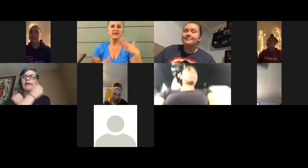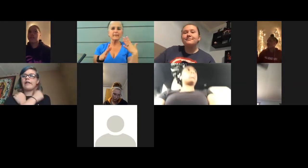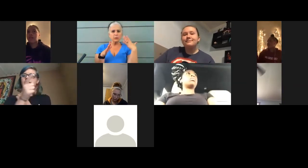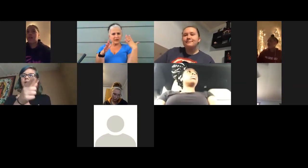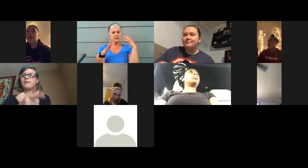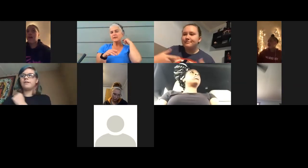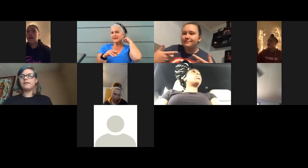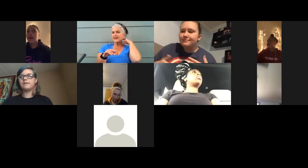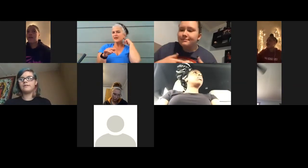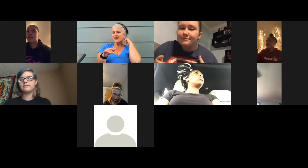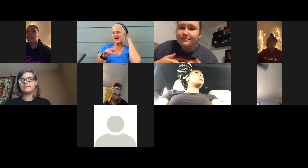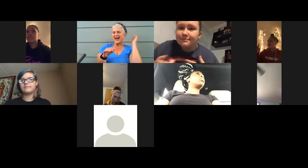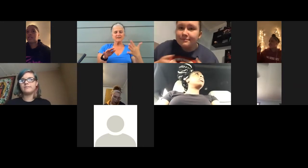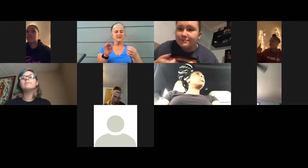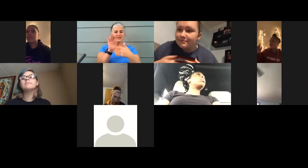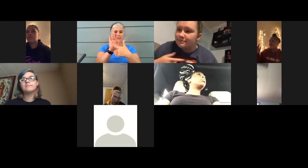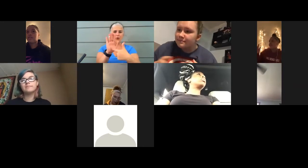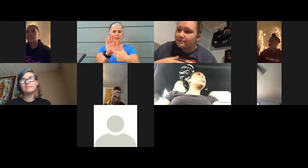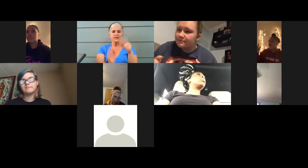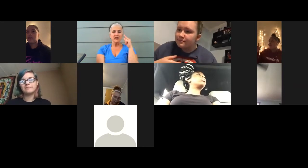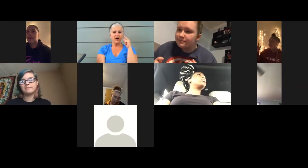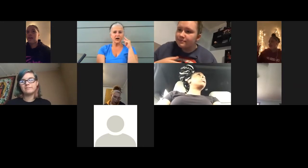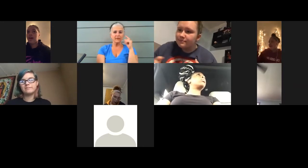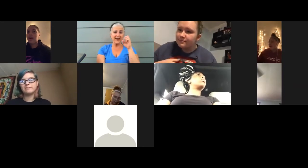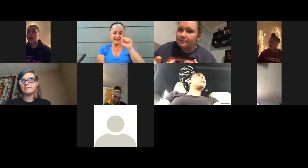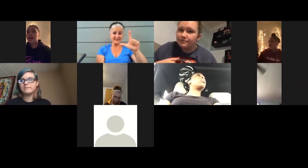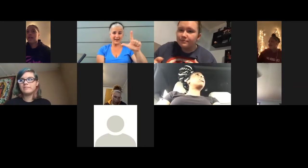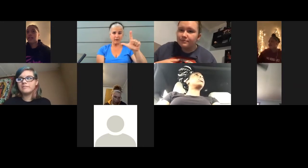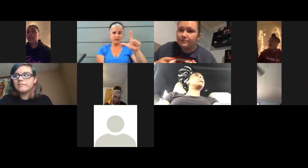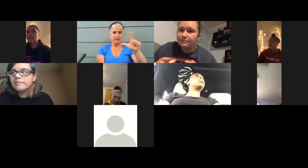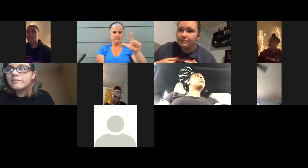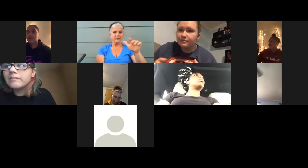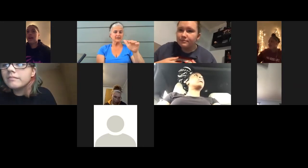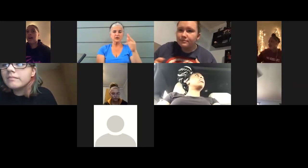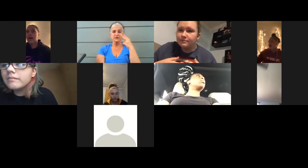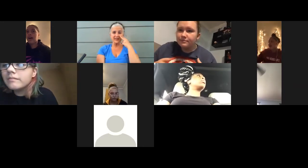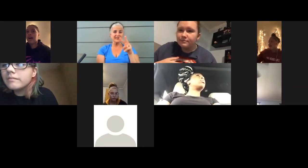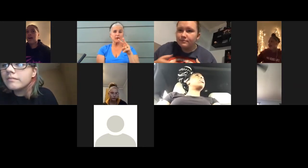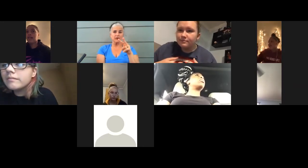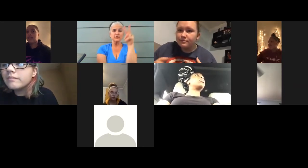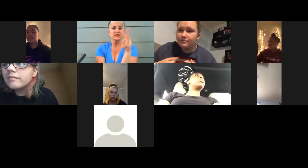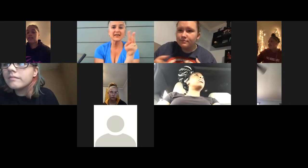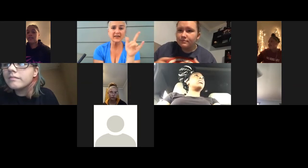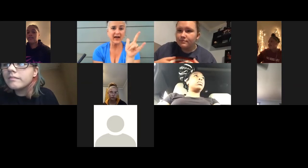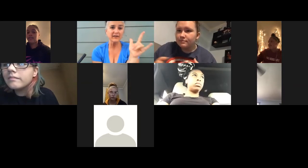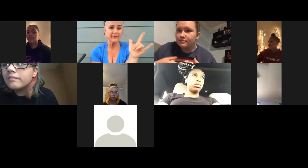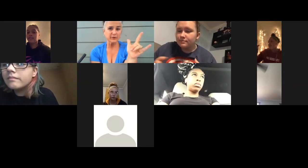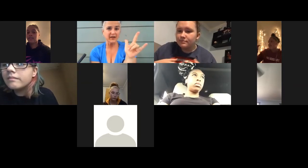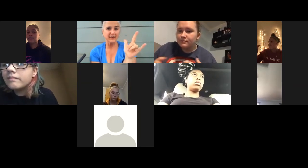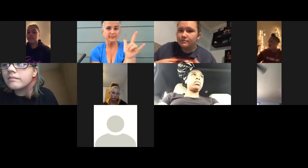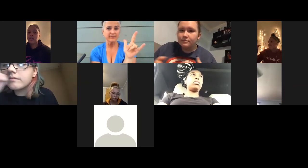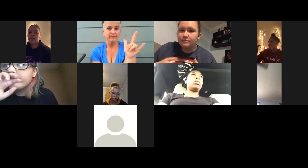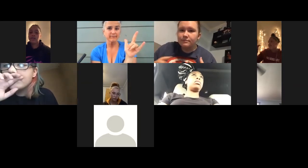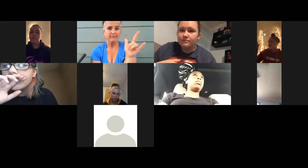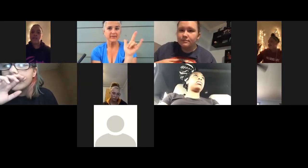Which has become a really big symbol of ASL, because you've seen that one. You've seen the I love